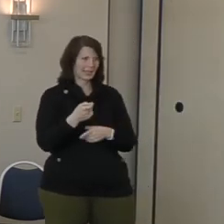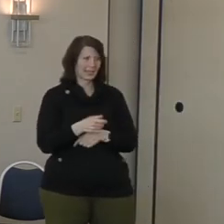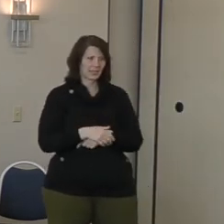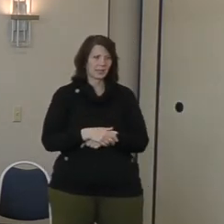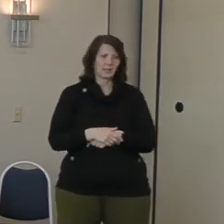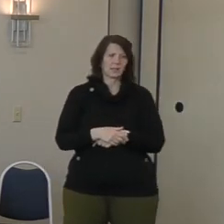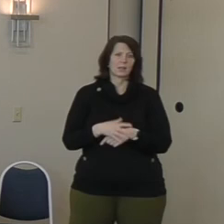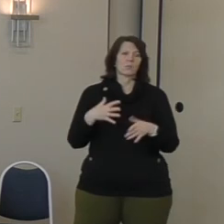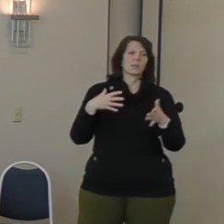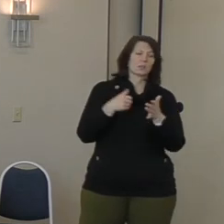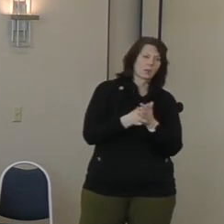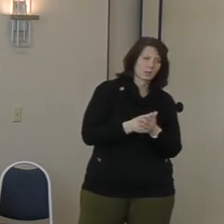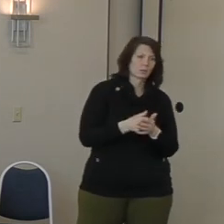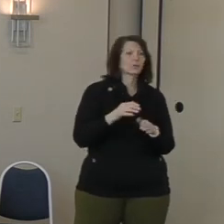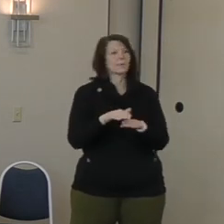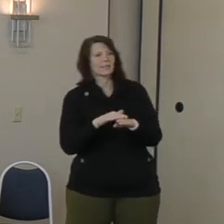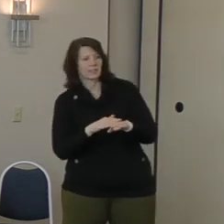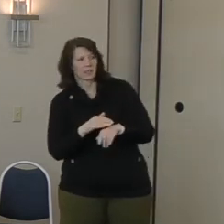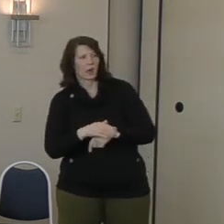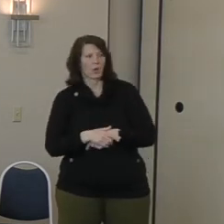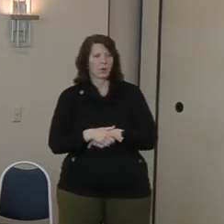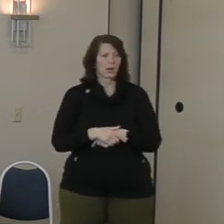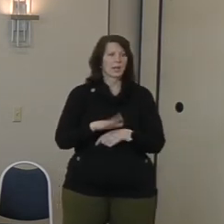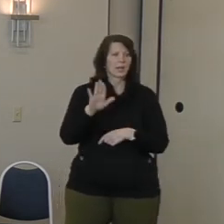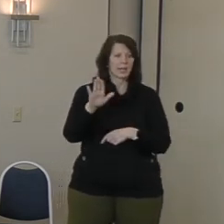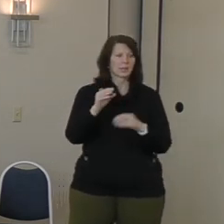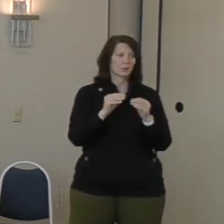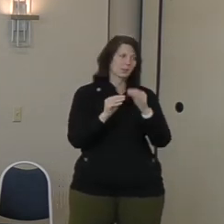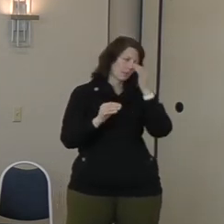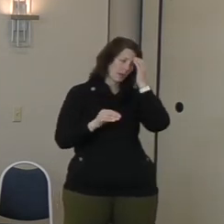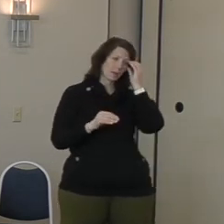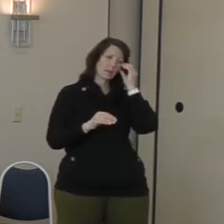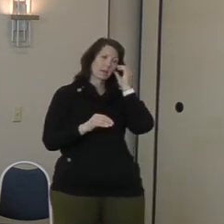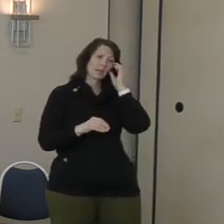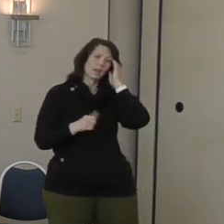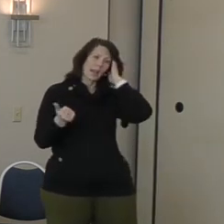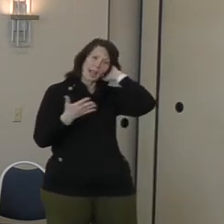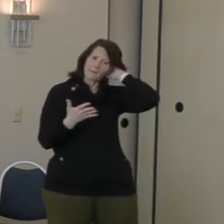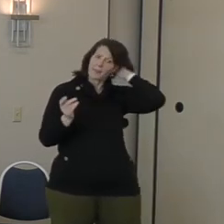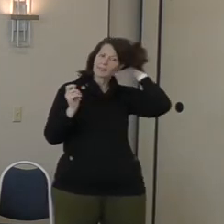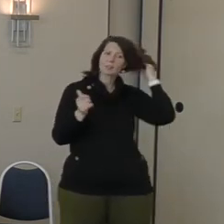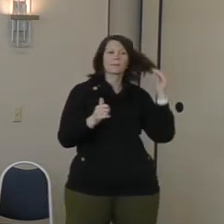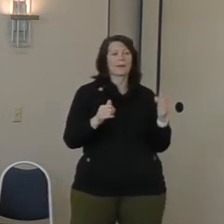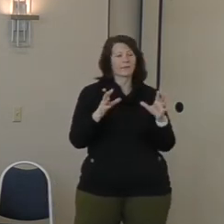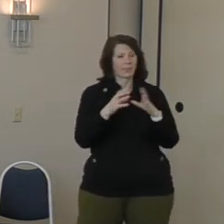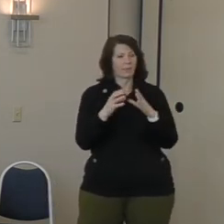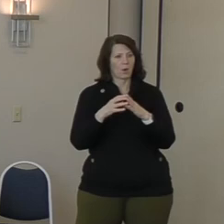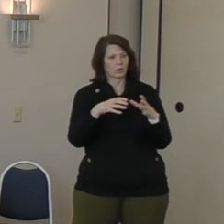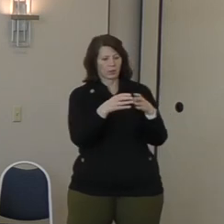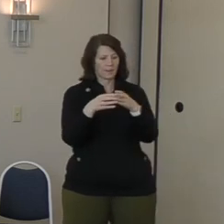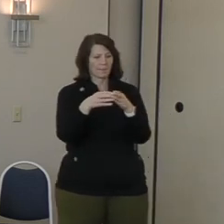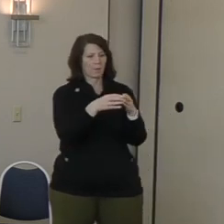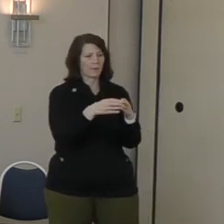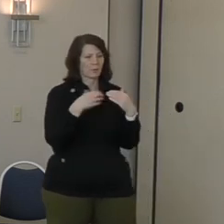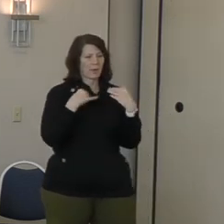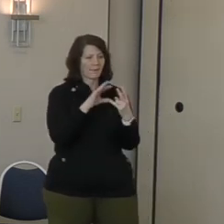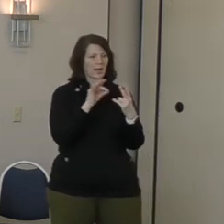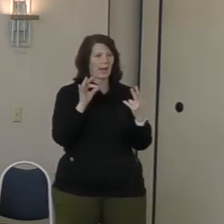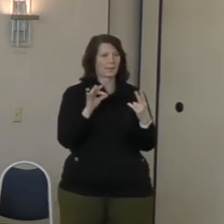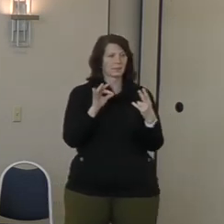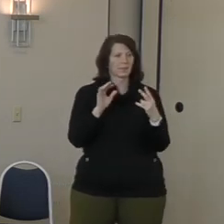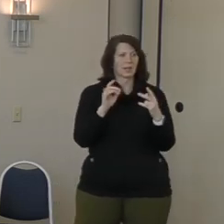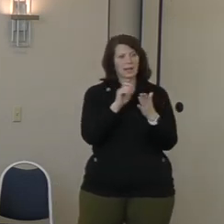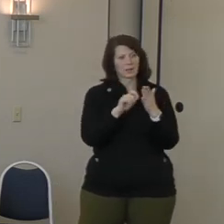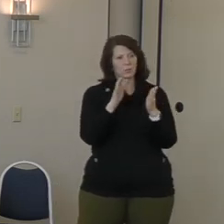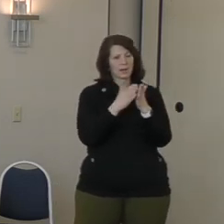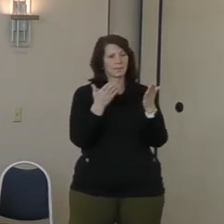You could be crush guys and you could be slow. His was more, hey, everything's going to be fast, the ball's going to move, and we're going to have options. And he wrote a